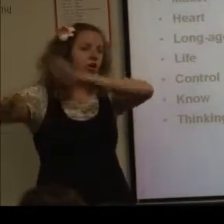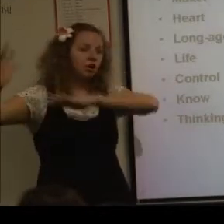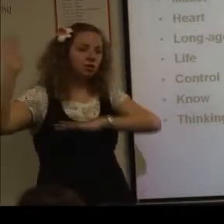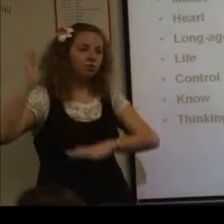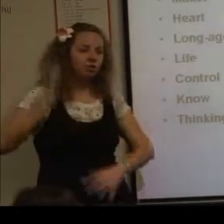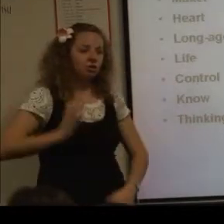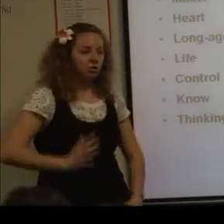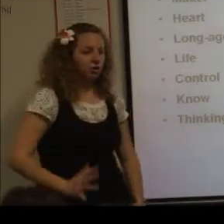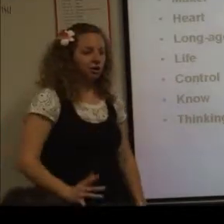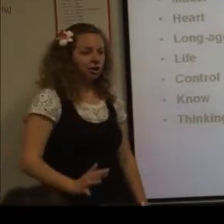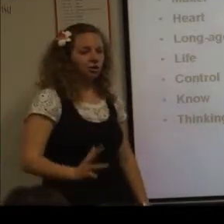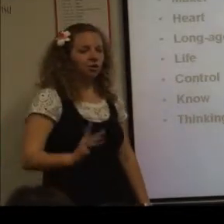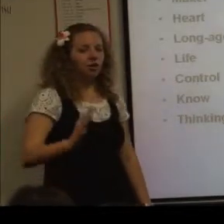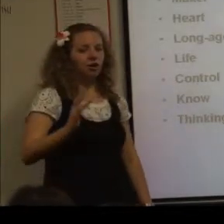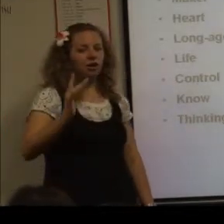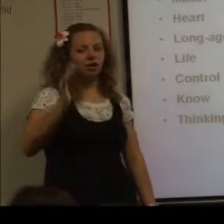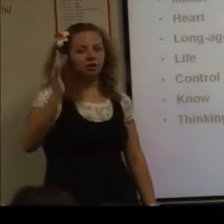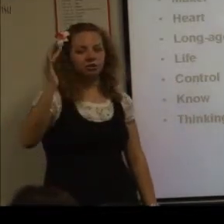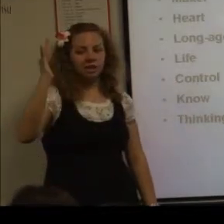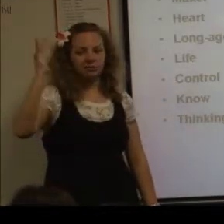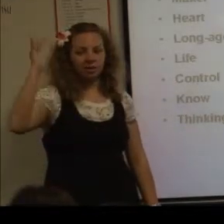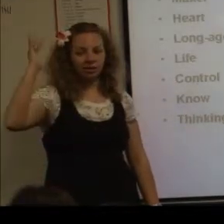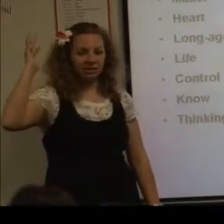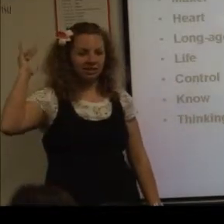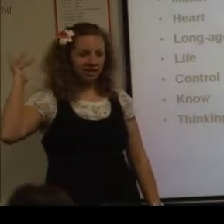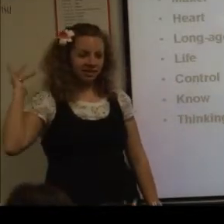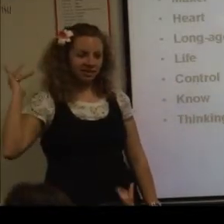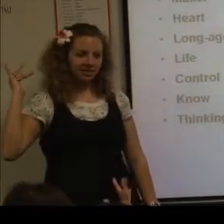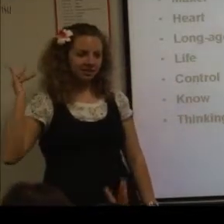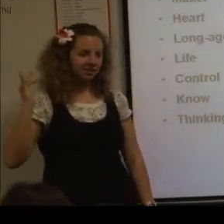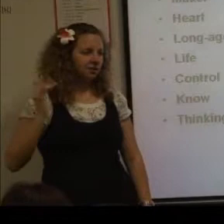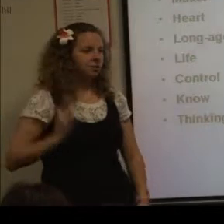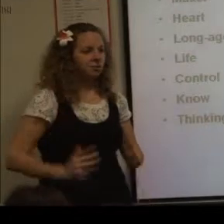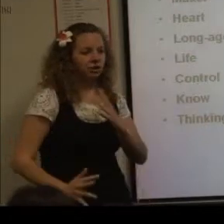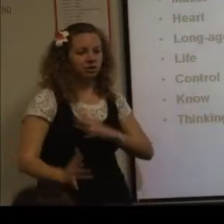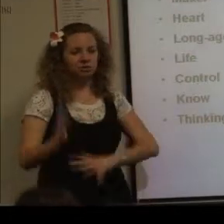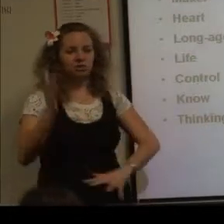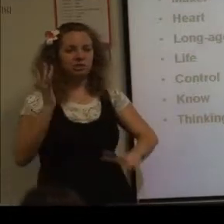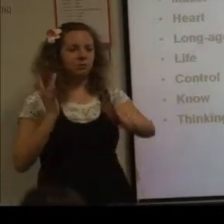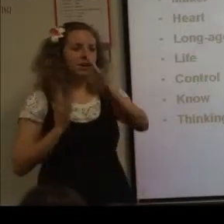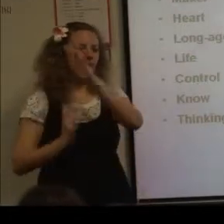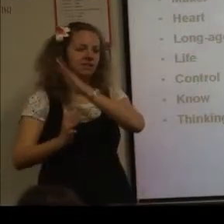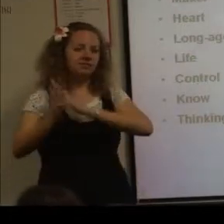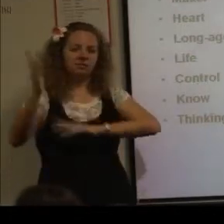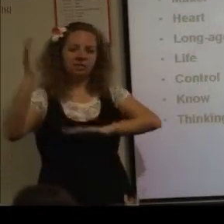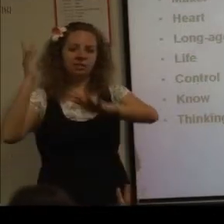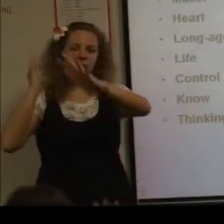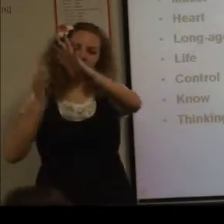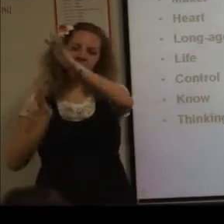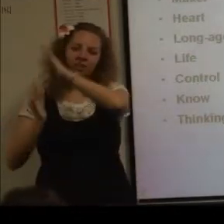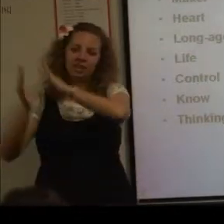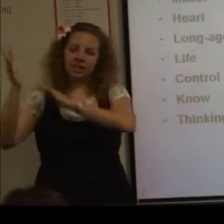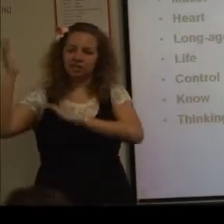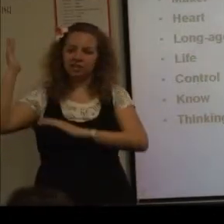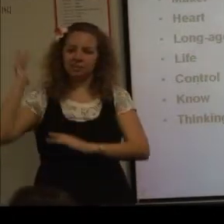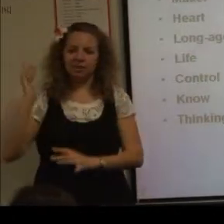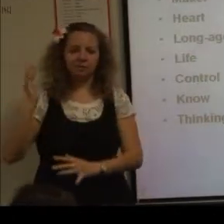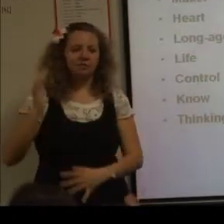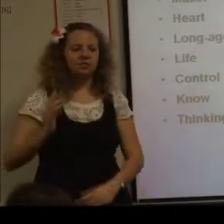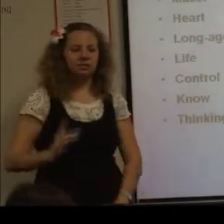ago, or you can go long time ago like this, or you can do this way, long time ago. It kind of just depends, but for